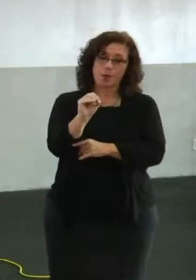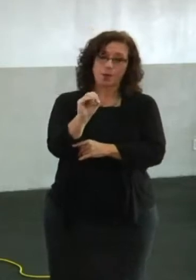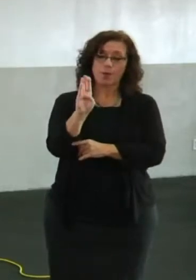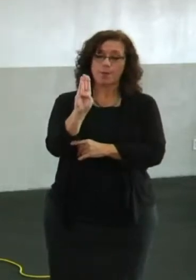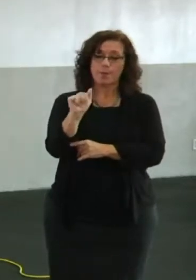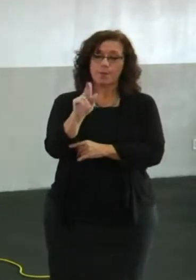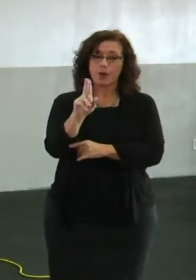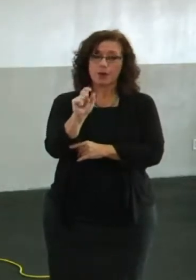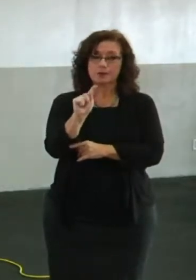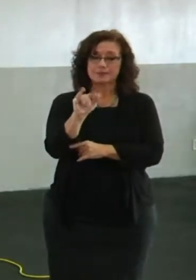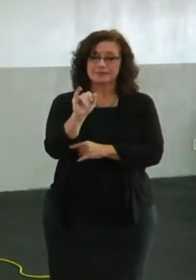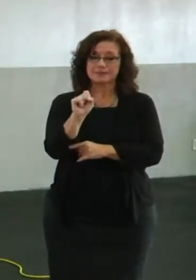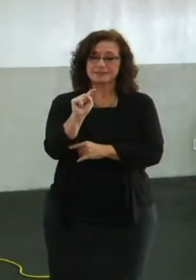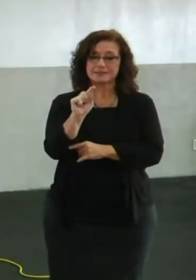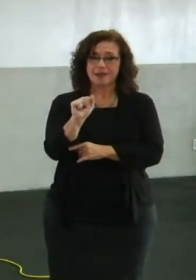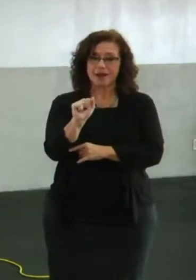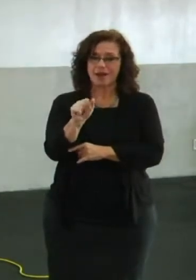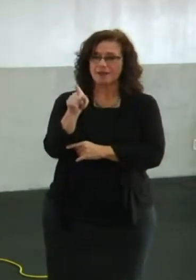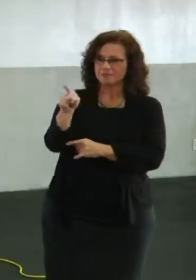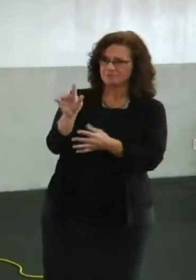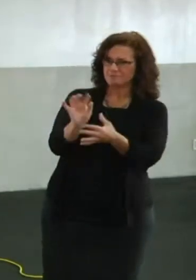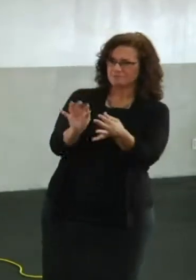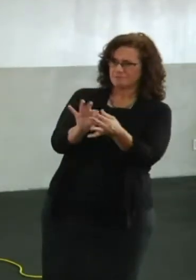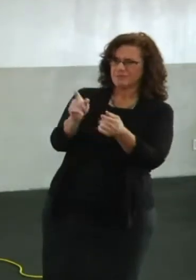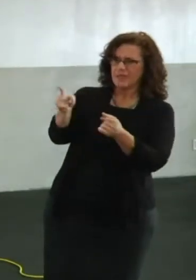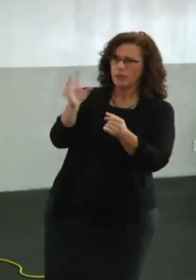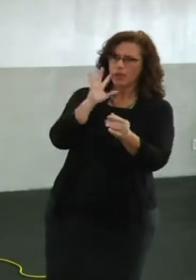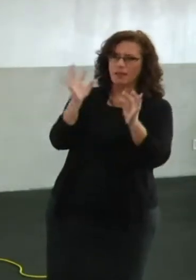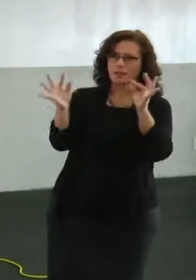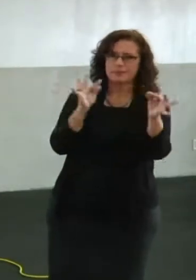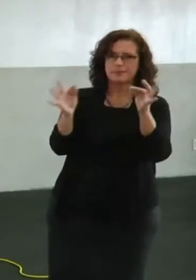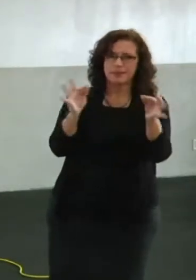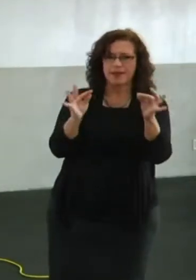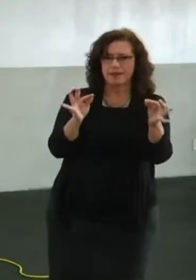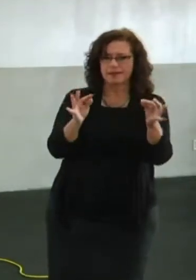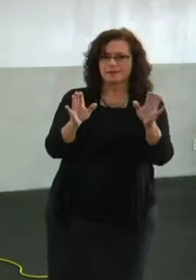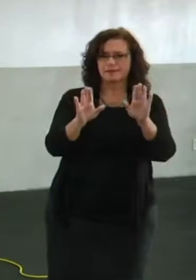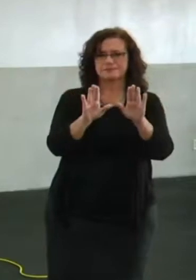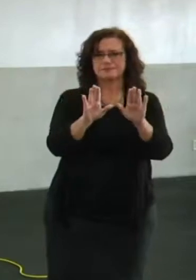to show us something about testing.